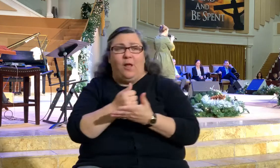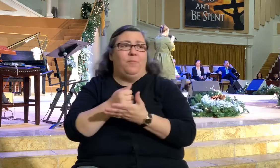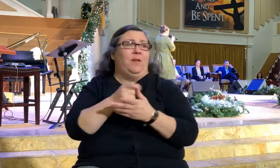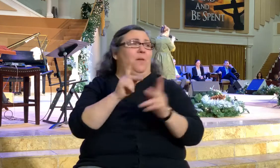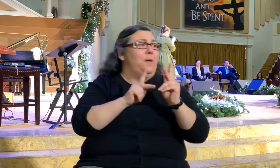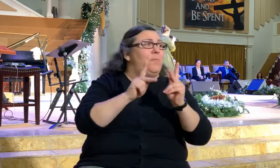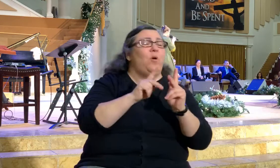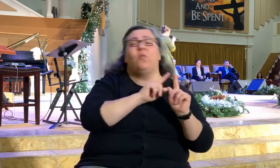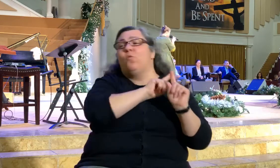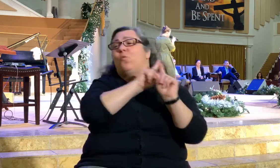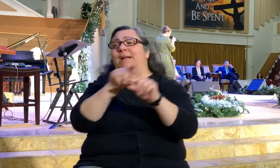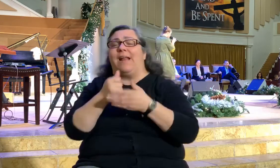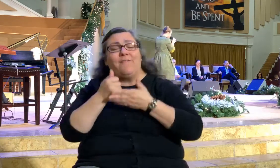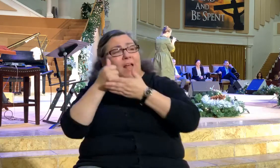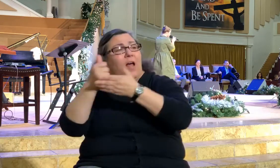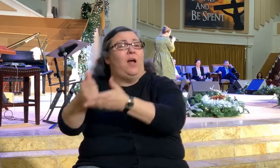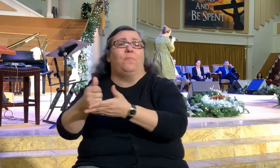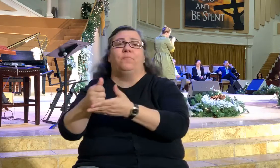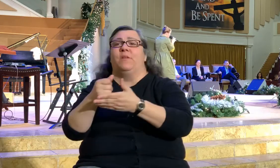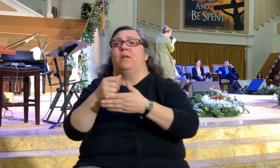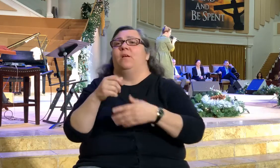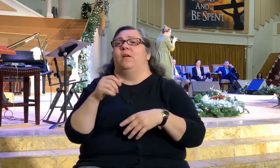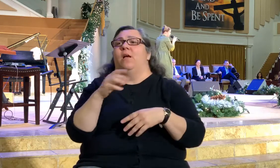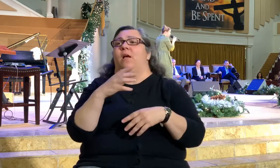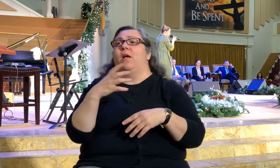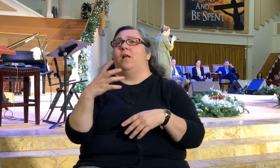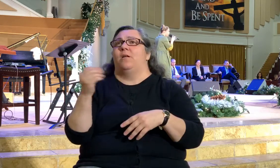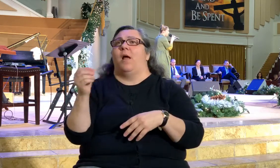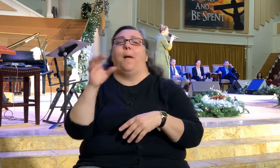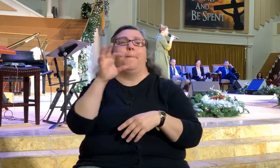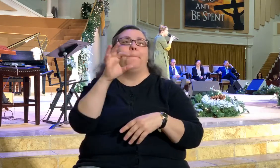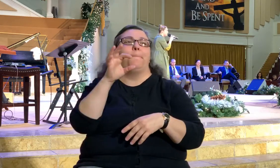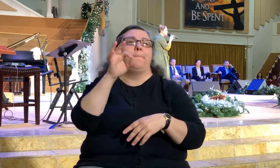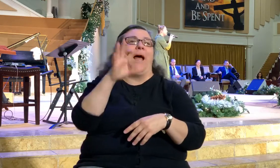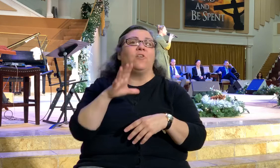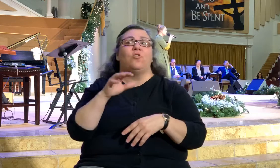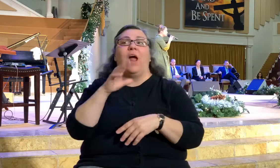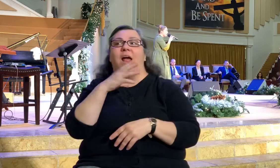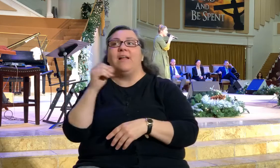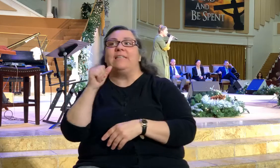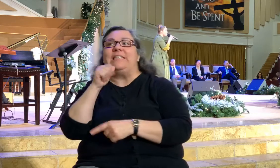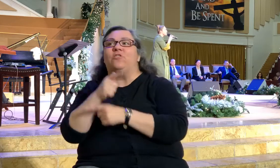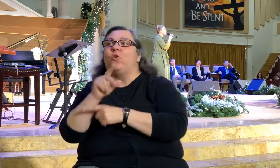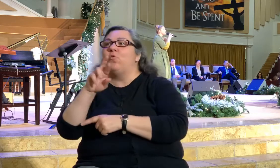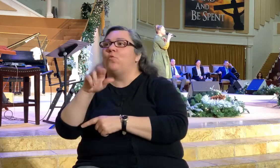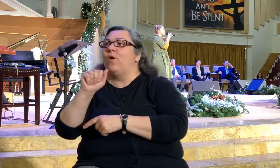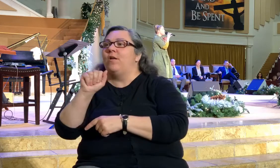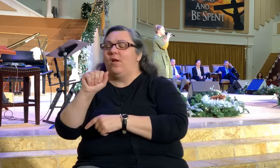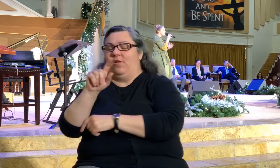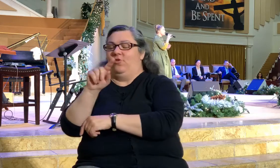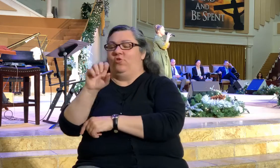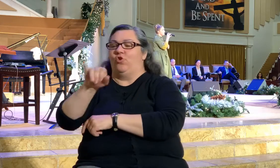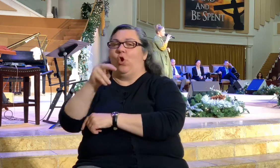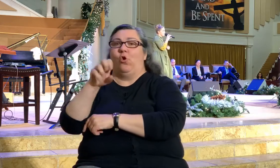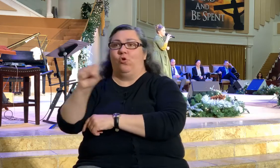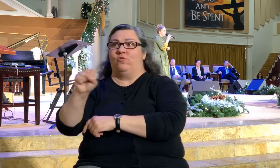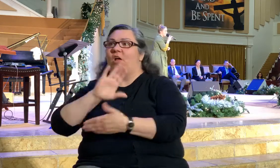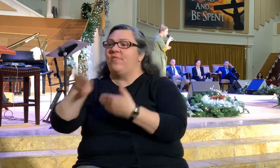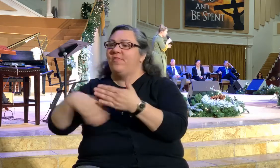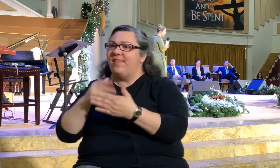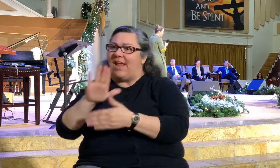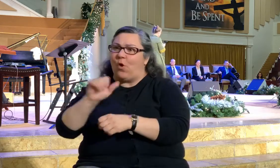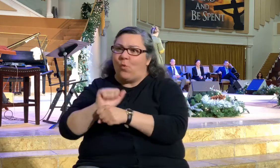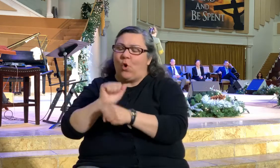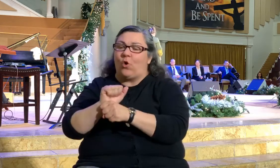and then particularly Pastor Steve and Sister Rachel have done is paying off, and it is an amazing thing to